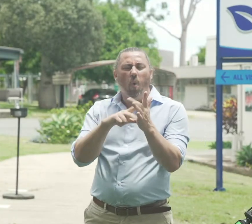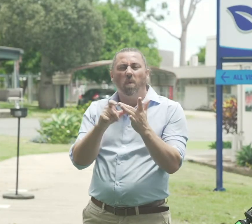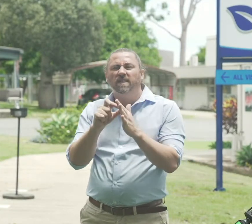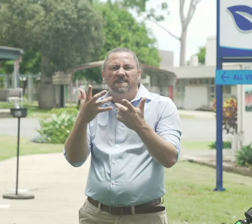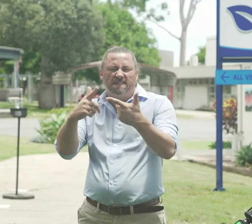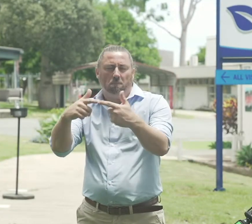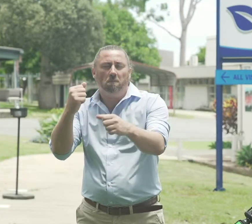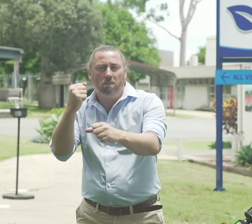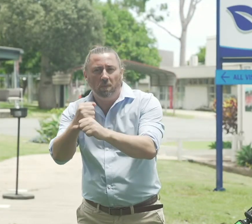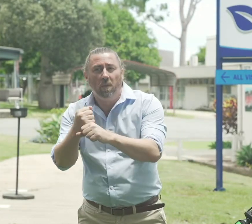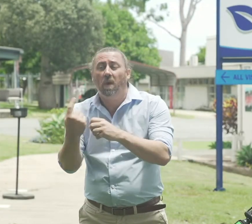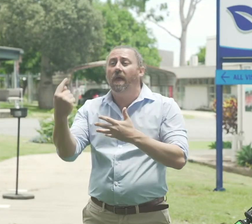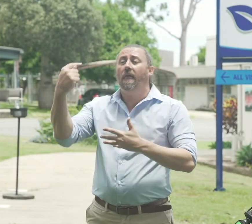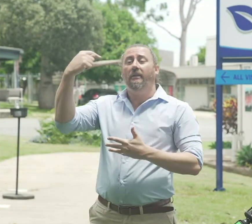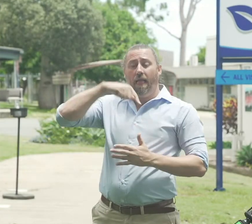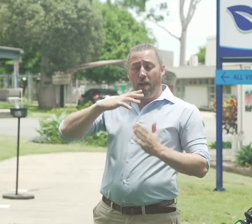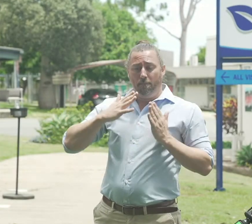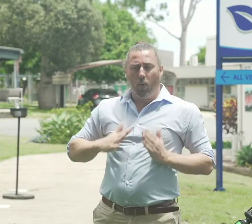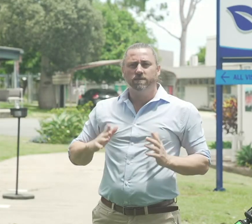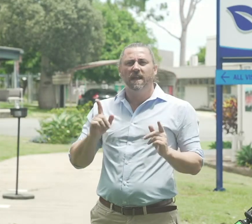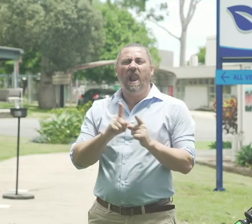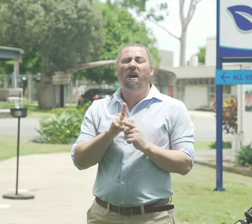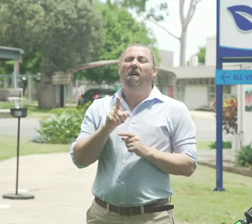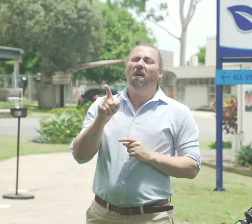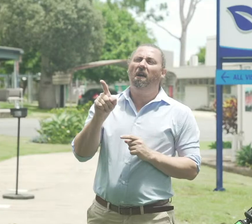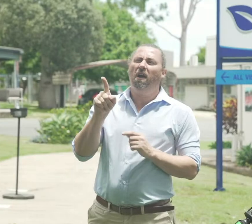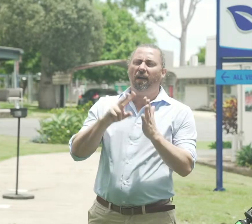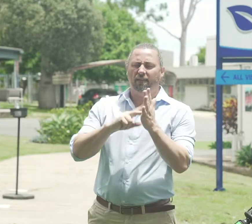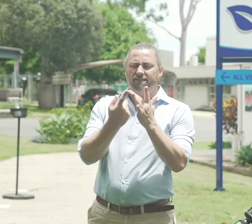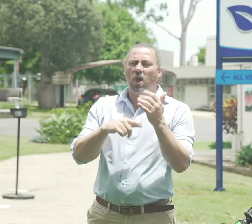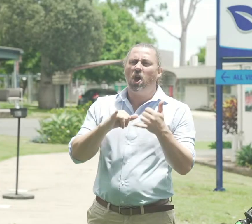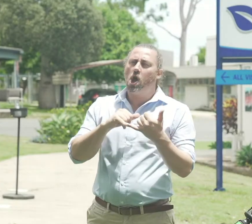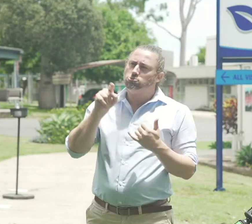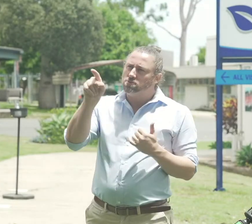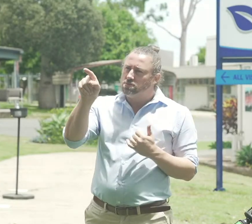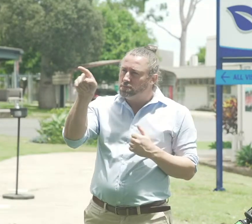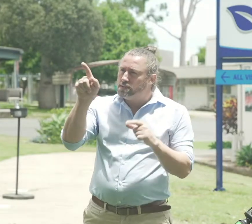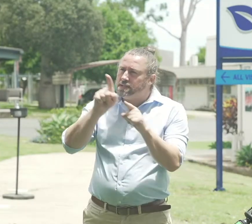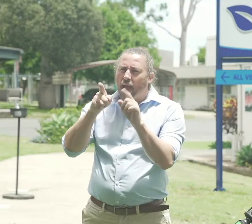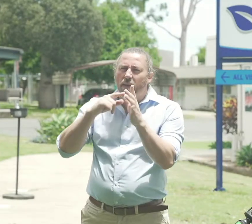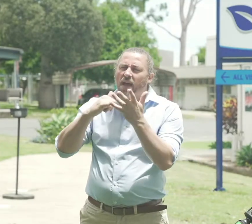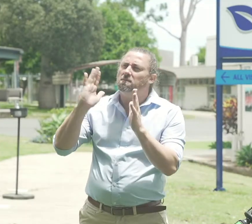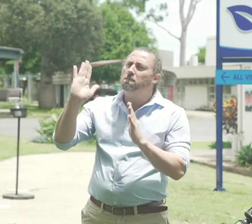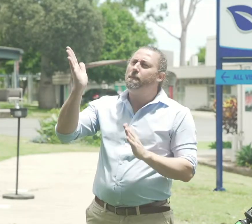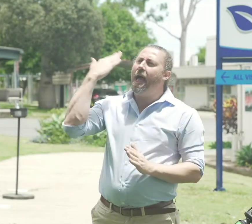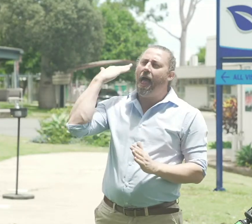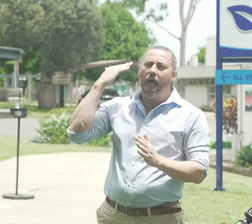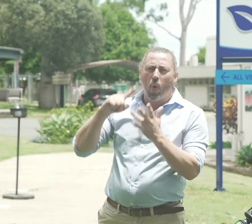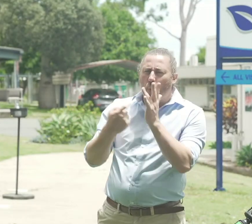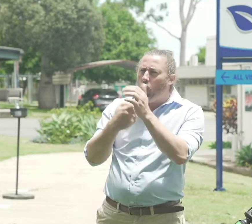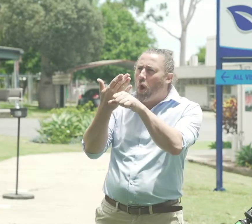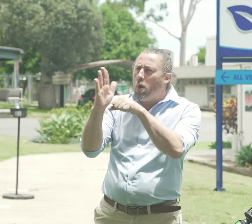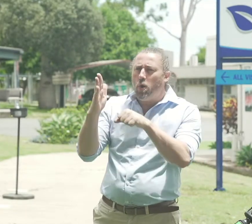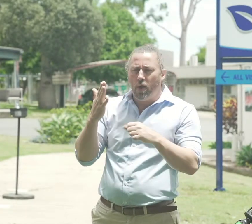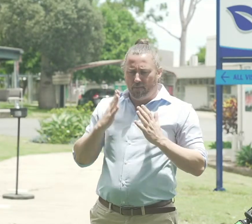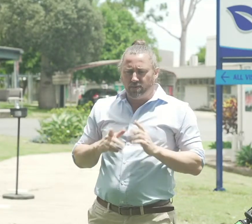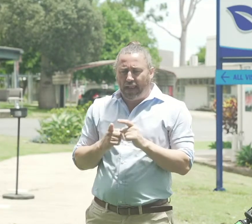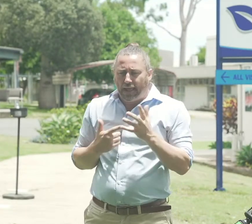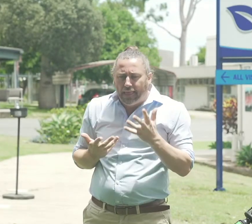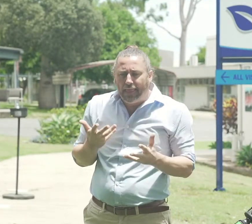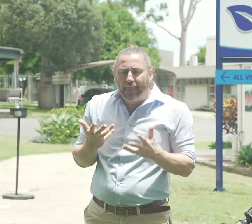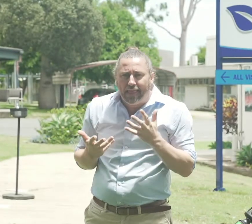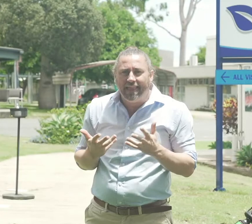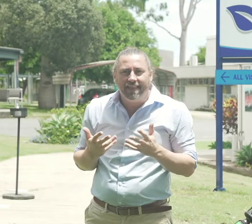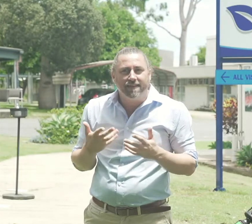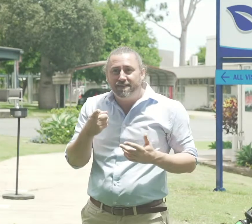good at recognising new viruses. Like, we're not as good at learning new things as we get older, and that applies to life as it